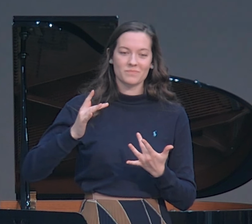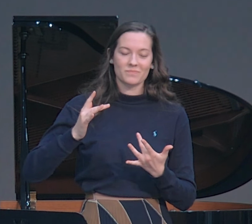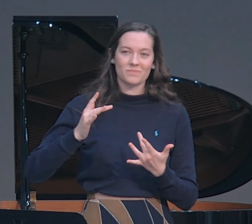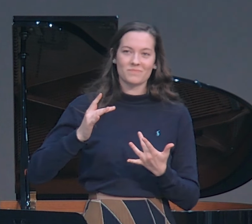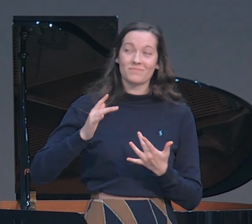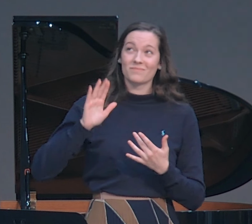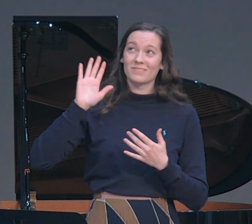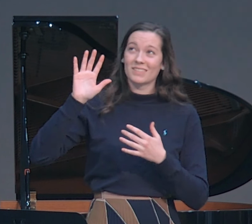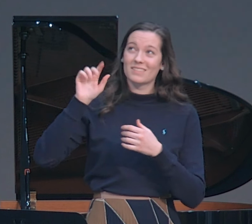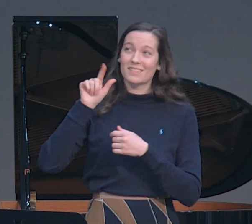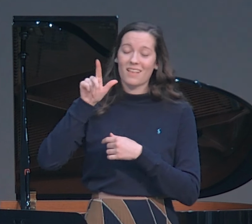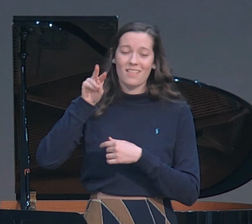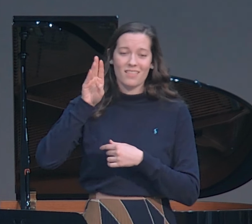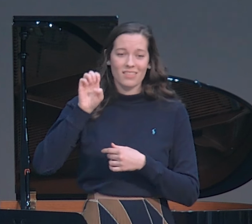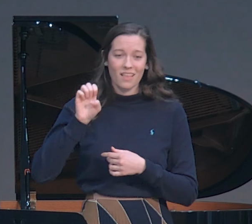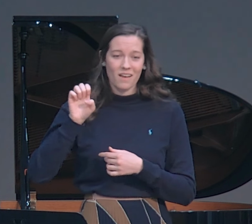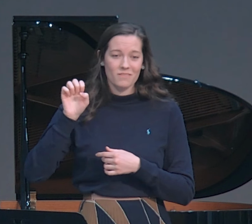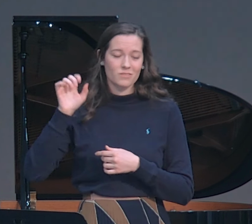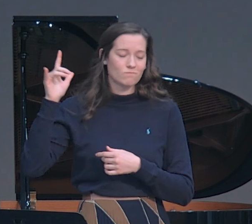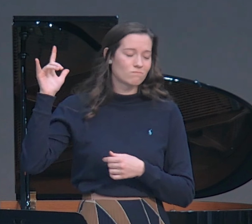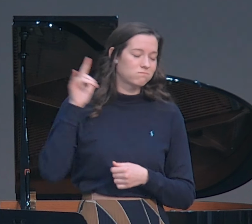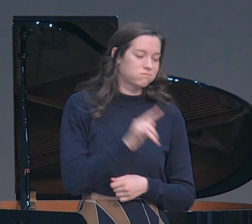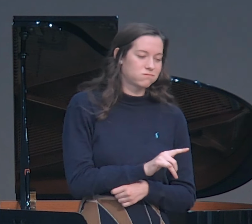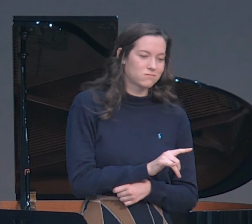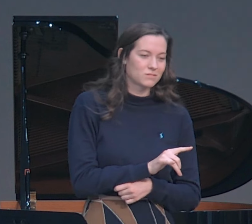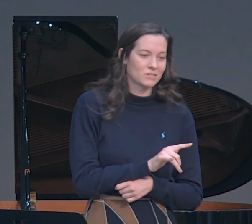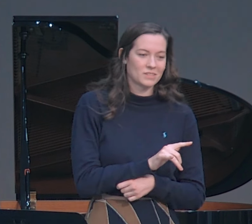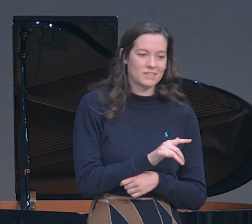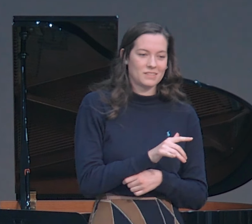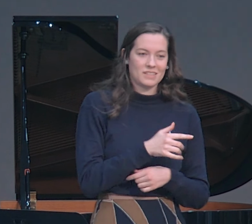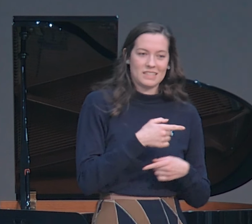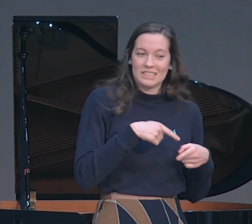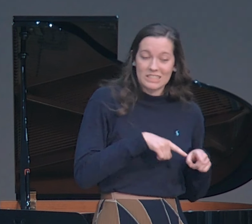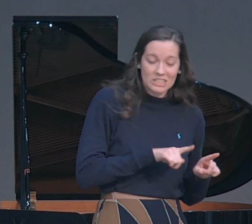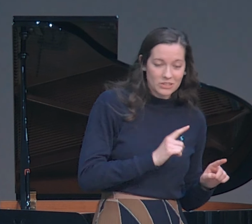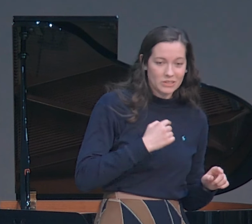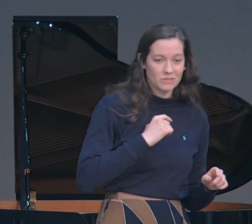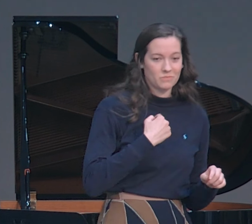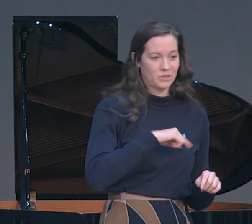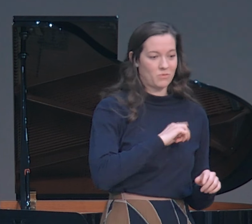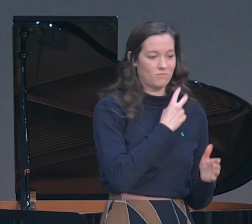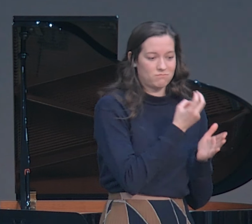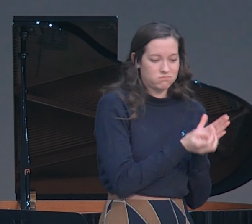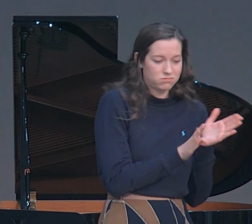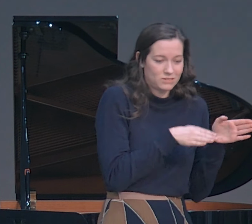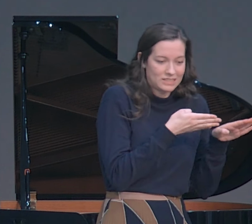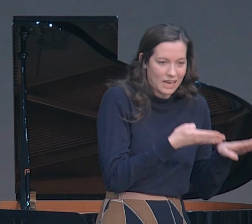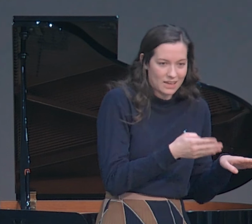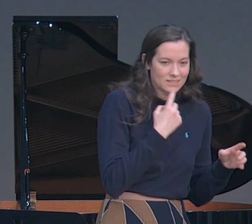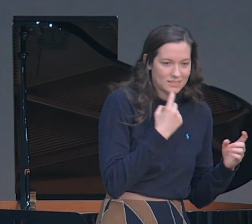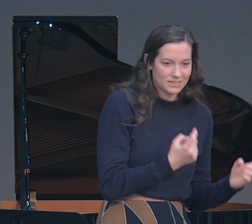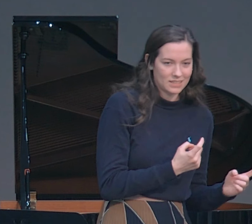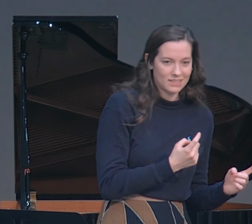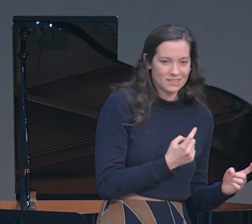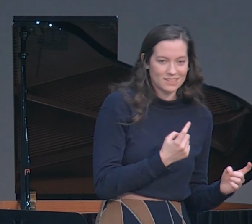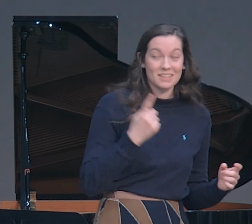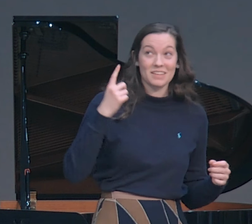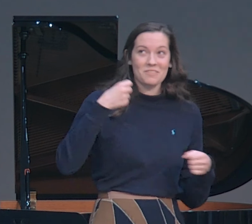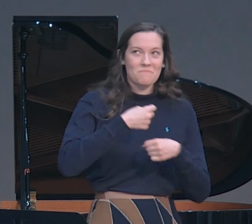great love with which he loved us, even when we were dead in our trespasses, made us alive